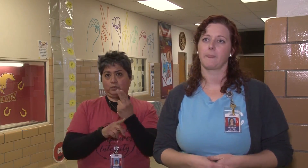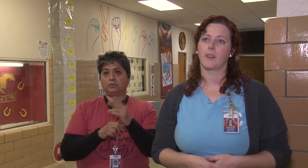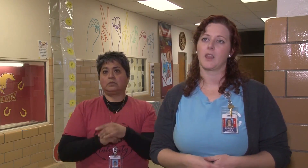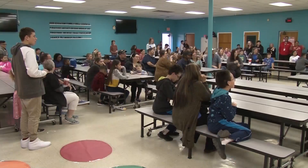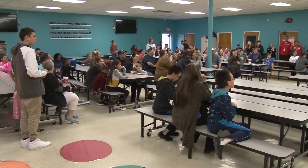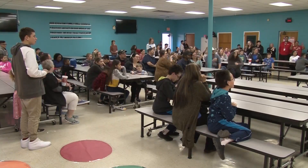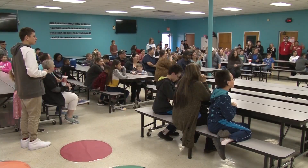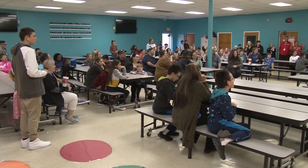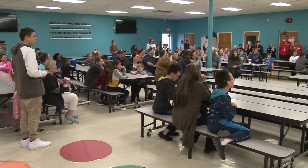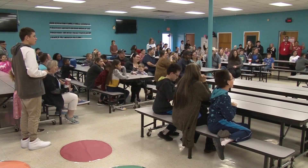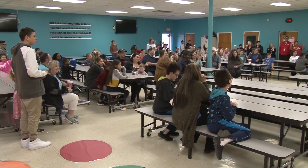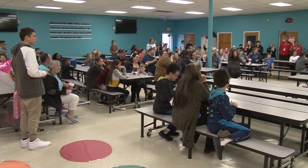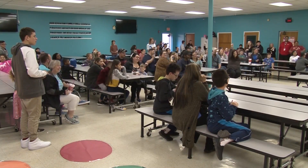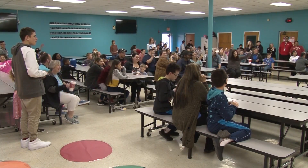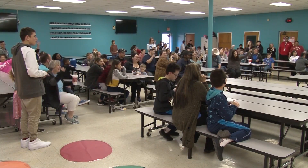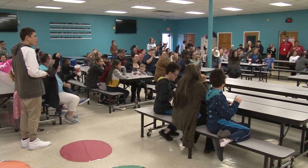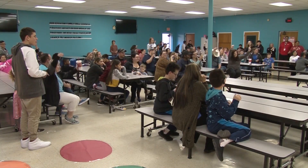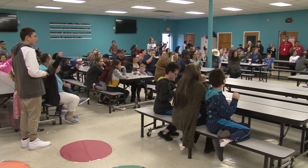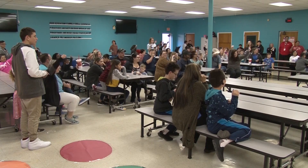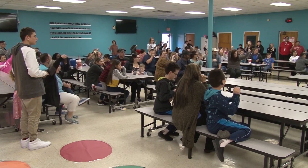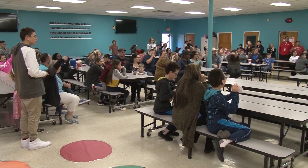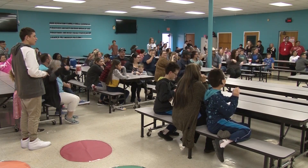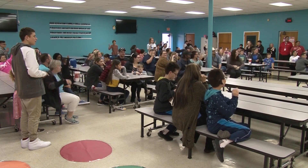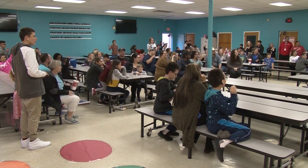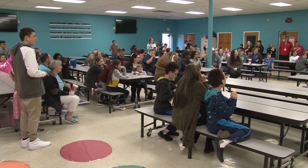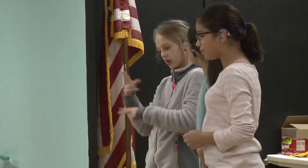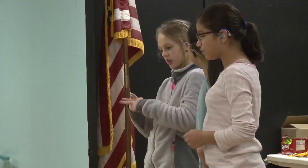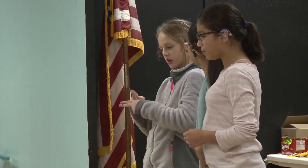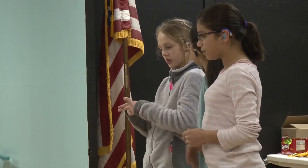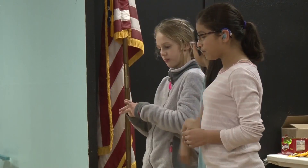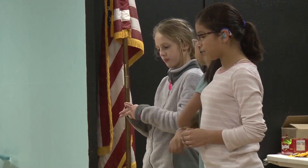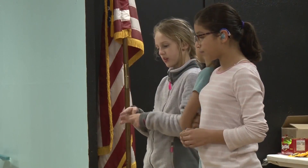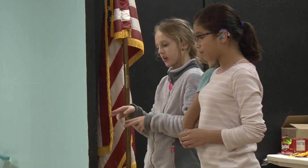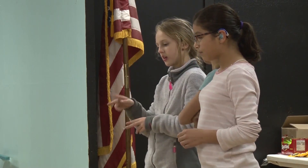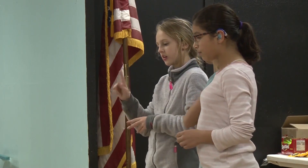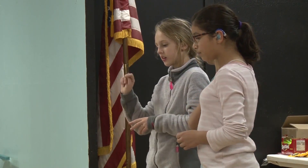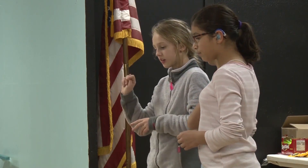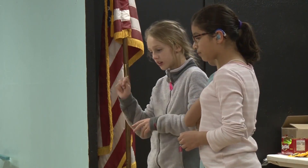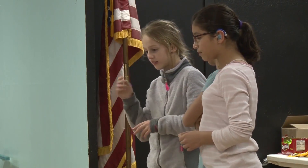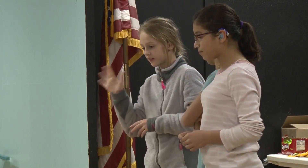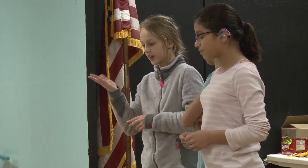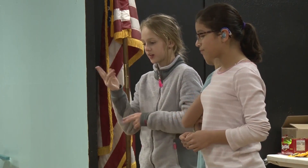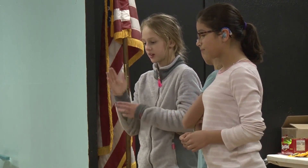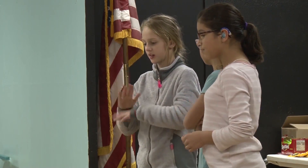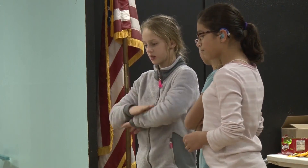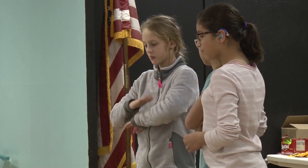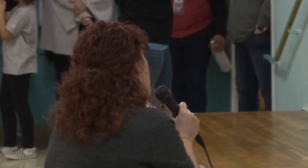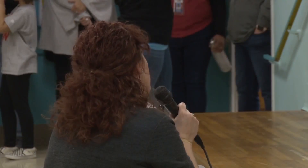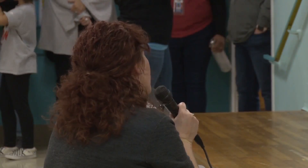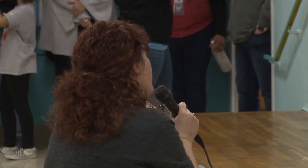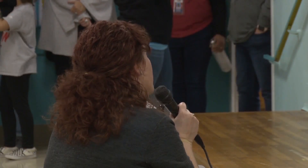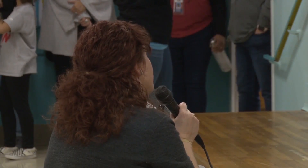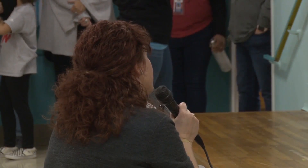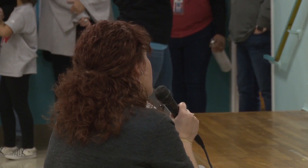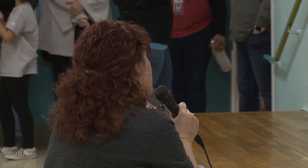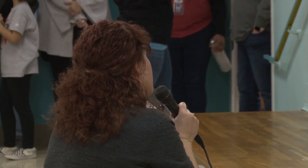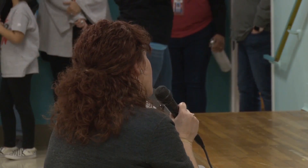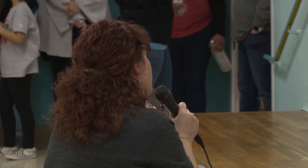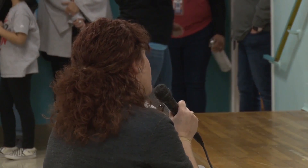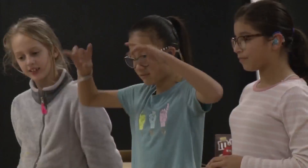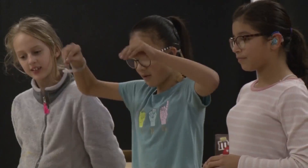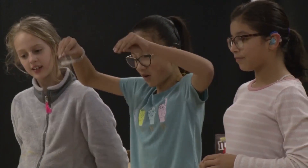promoting communication interaction and inclusion students from elementary through high school led fun activities at Overton Elementary utilizing American